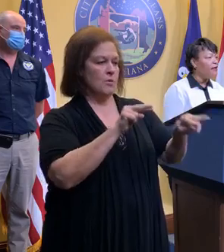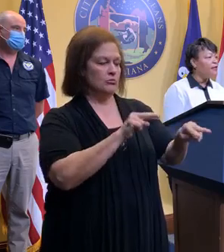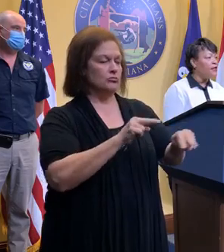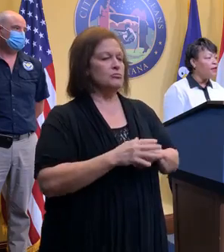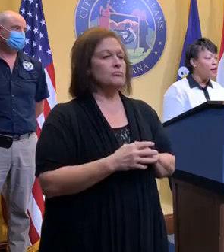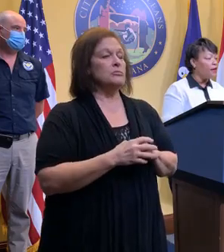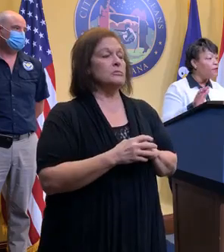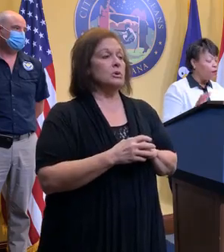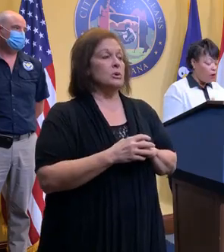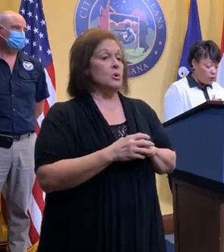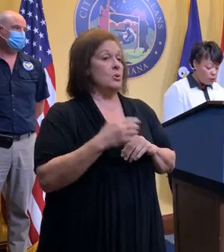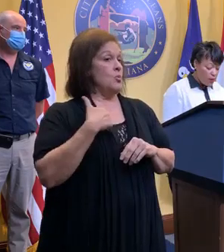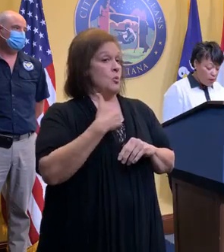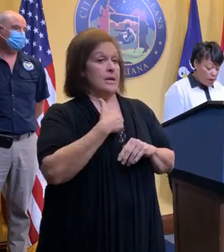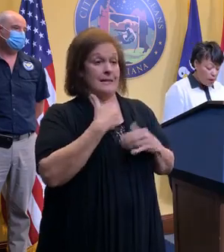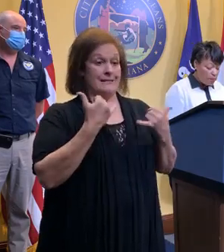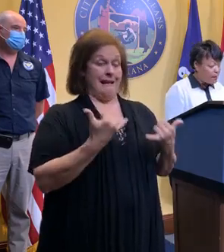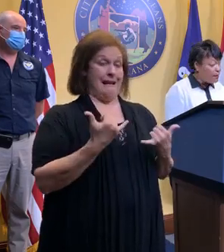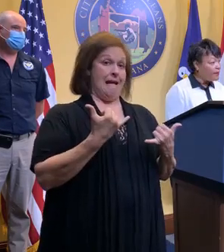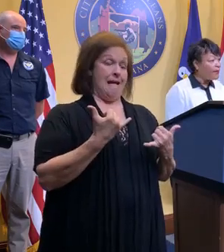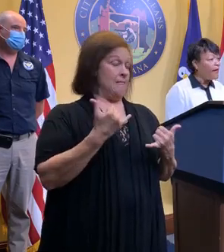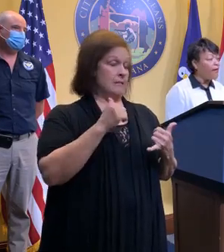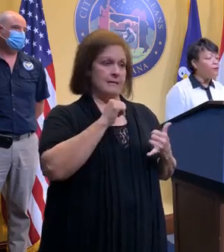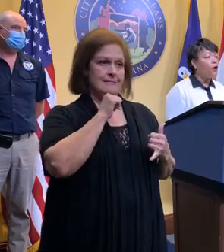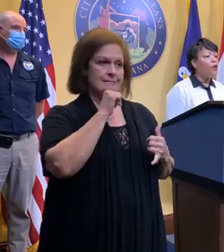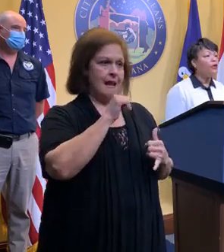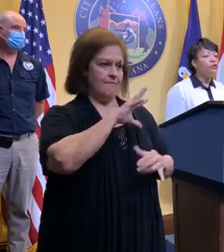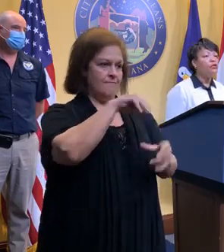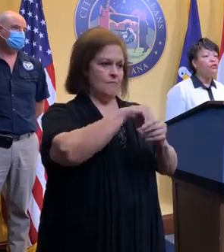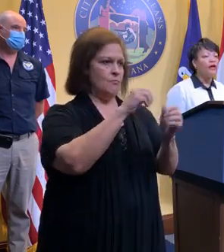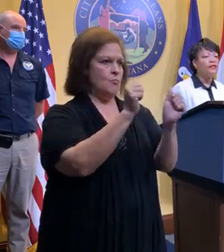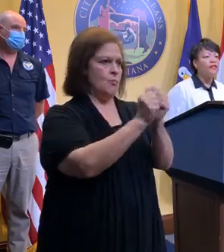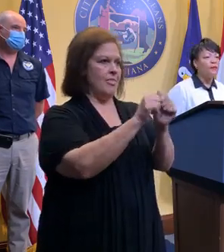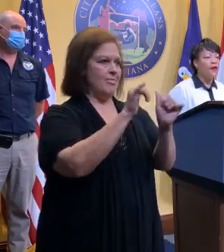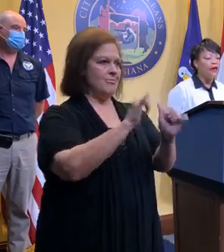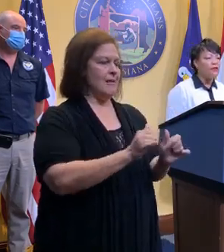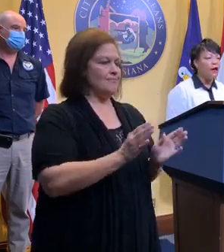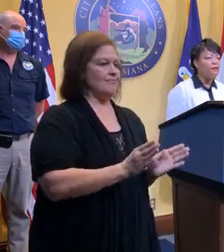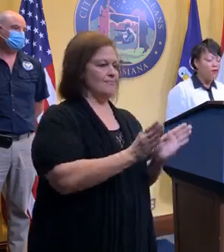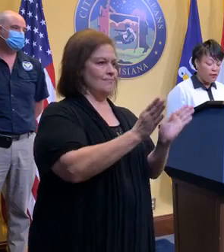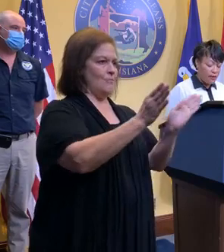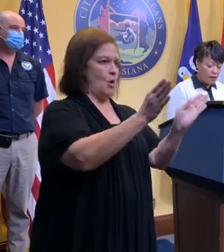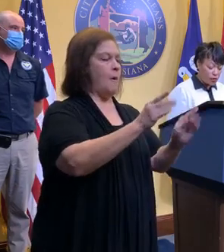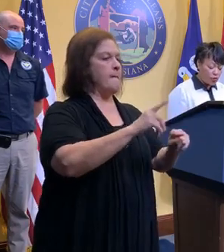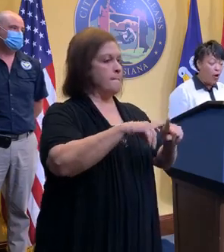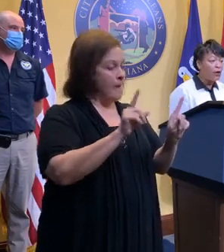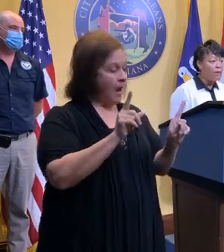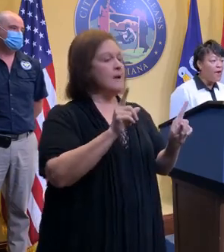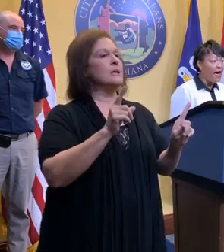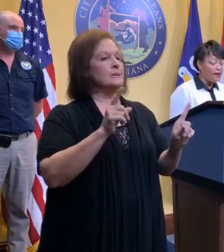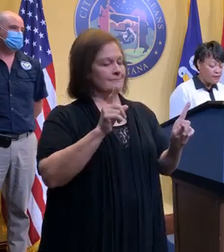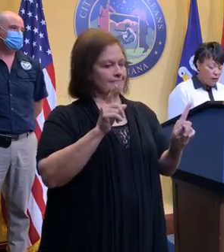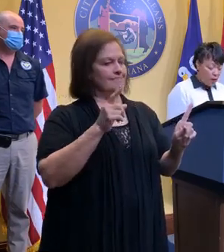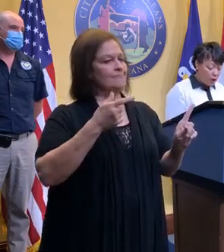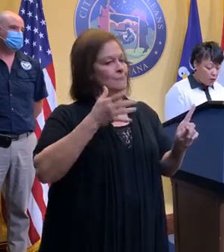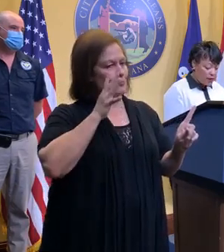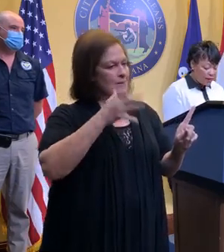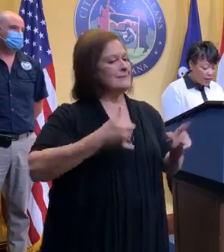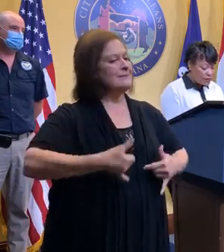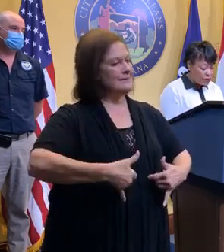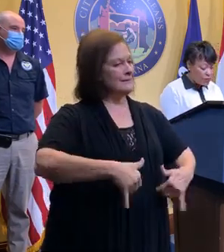not in the cone, but again, we do anticipate feeling strong